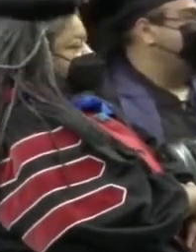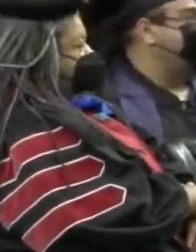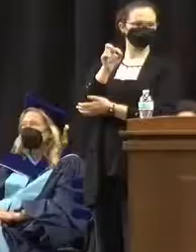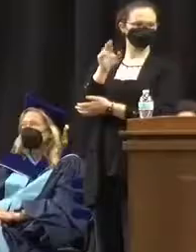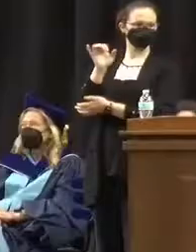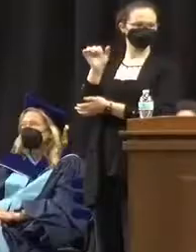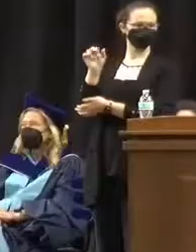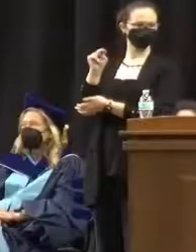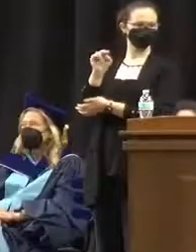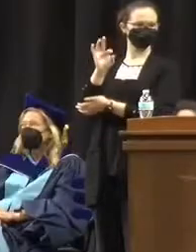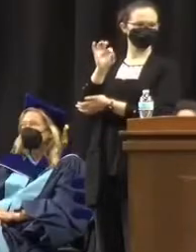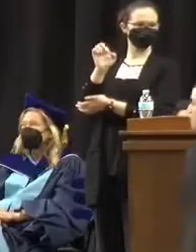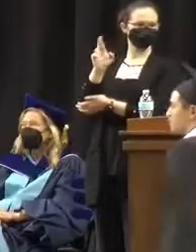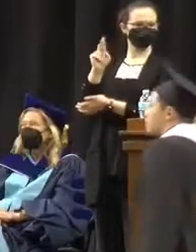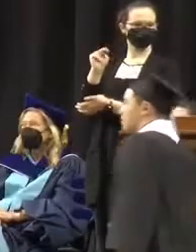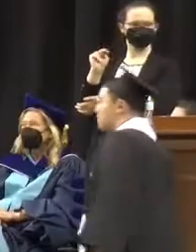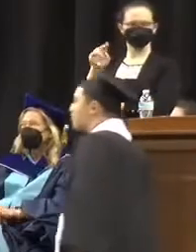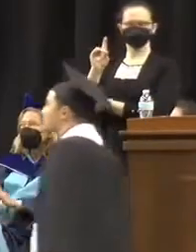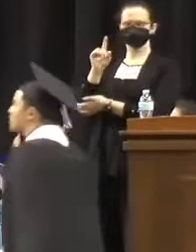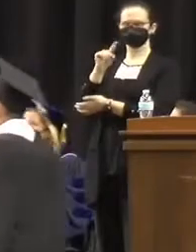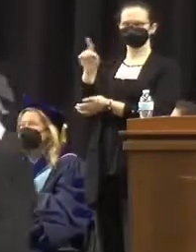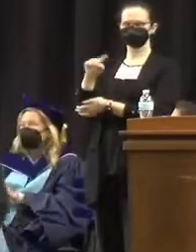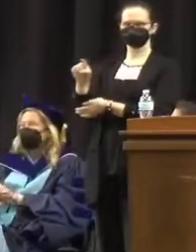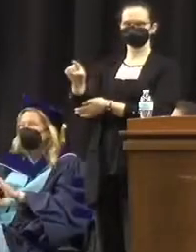Darian Joel Fernandez,